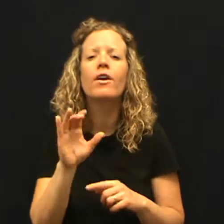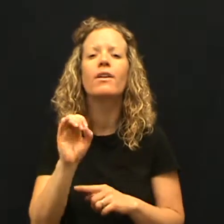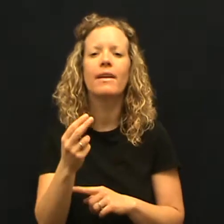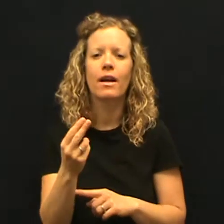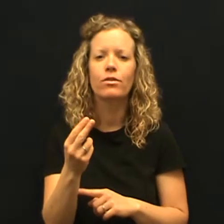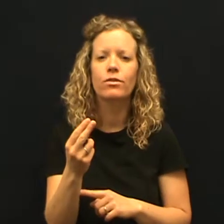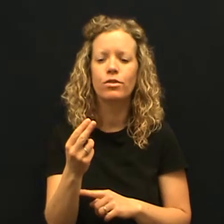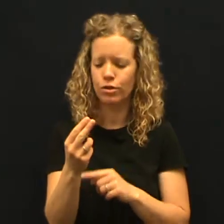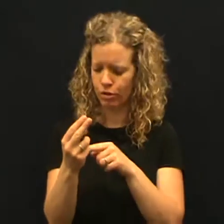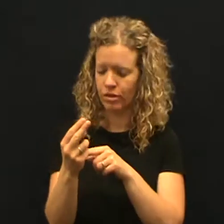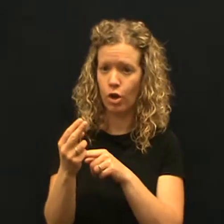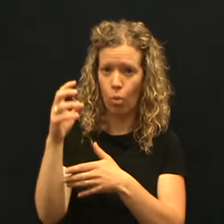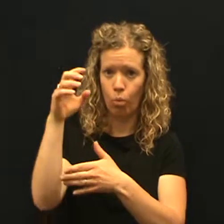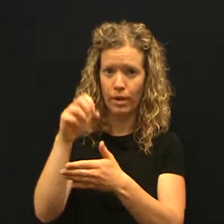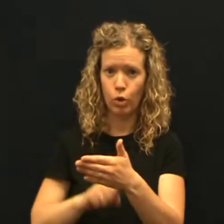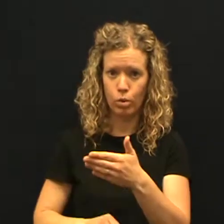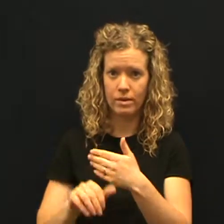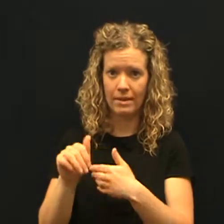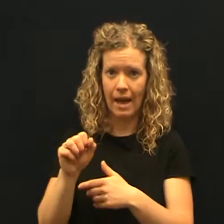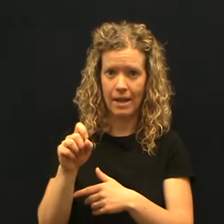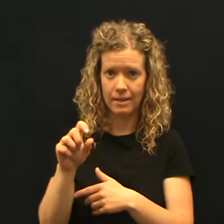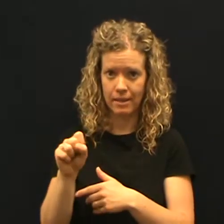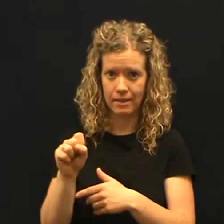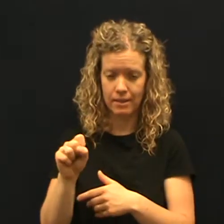$10,000, reduce retained earnings by $10,000.